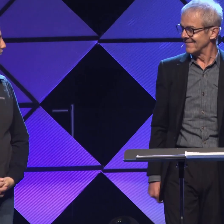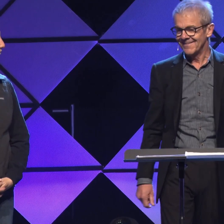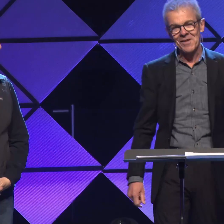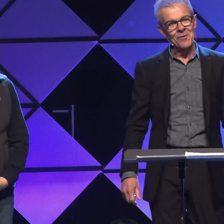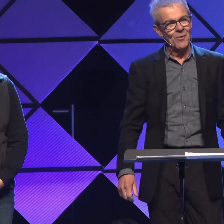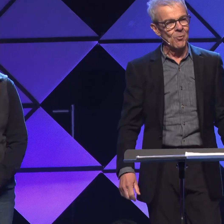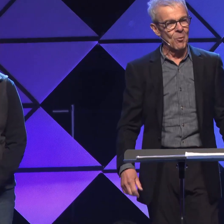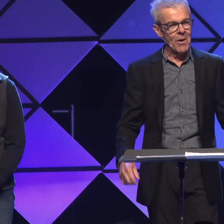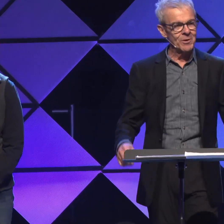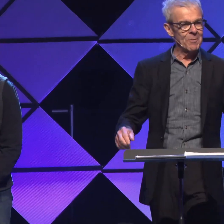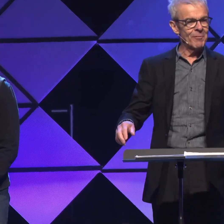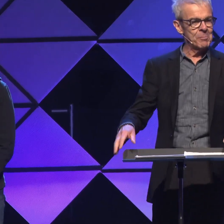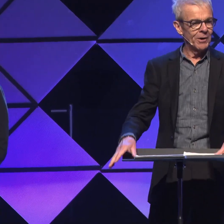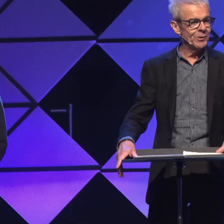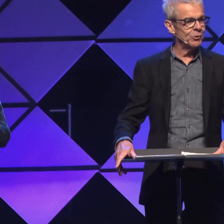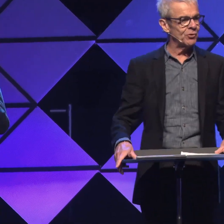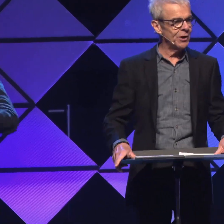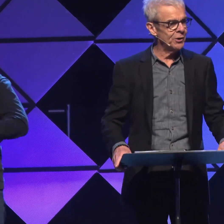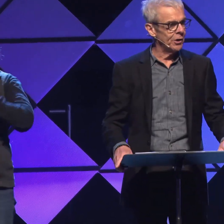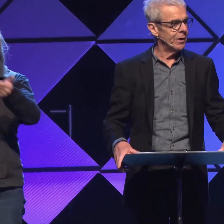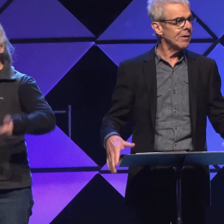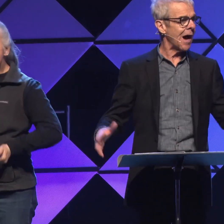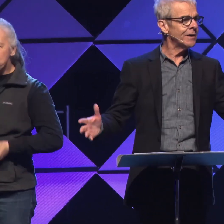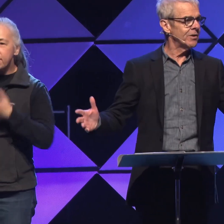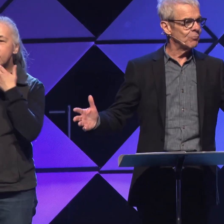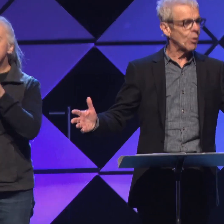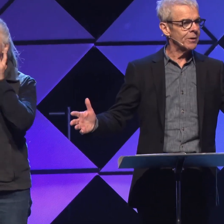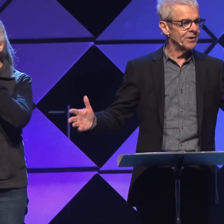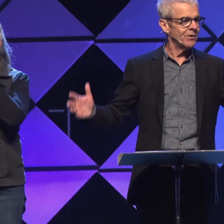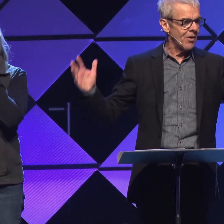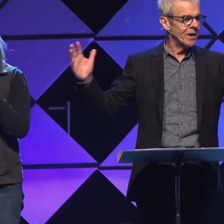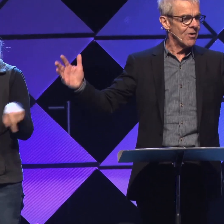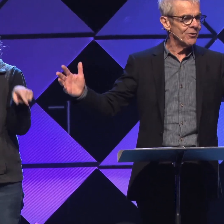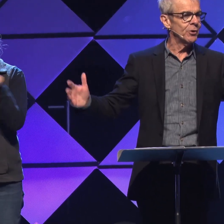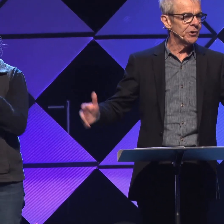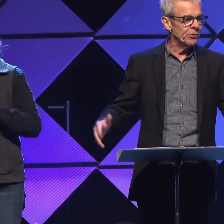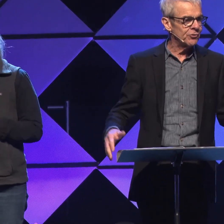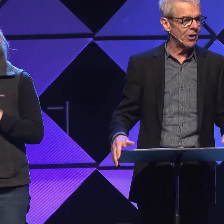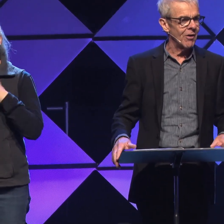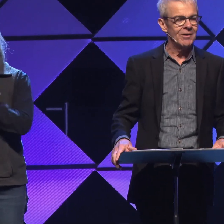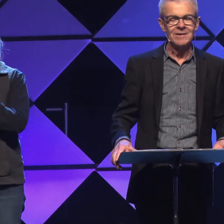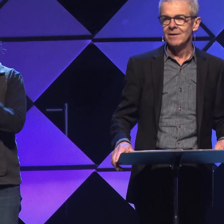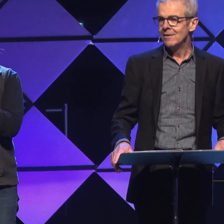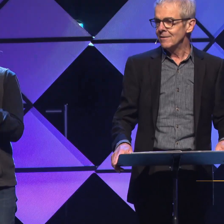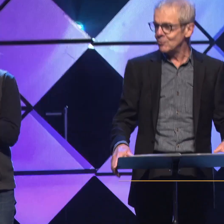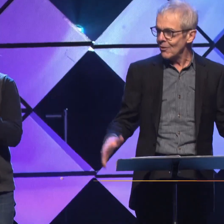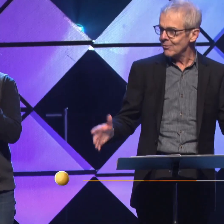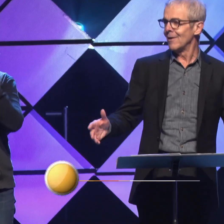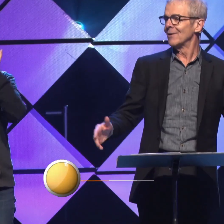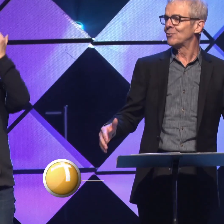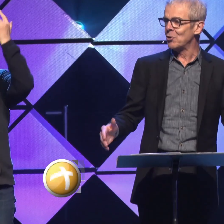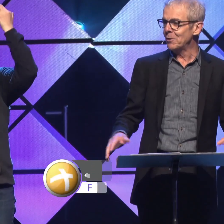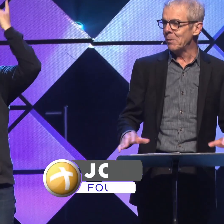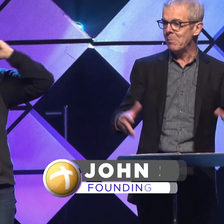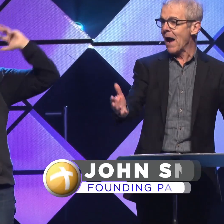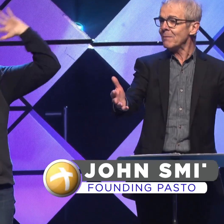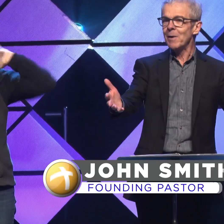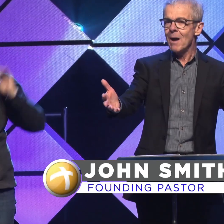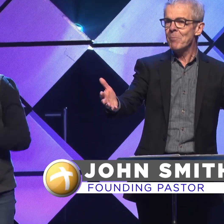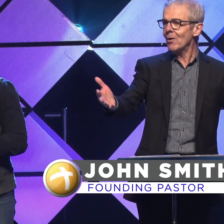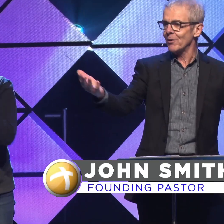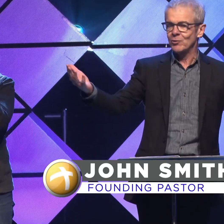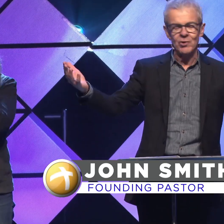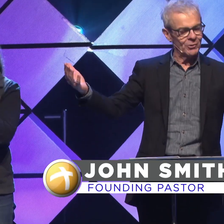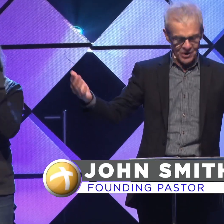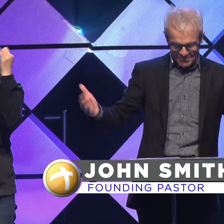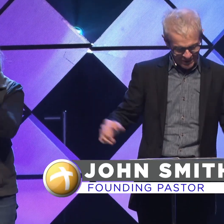Hi. Well, welcome everybody. Good seeing you here. I did work here like 100 years ago. So it's good to be back,